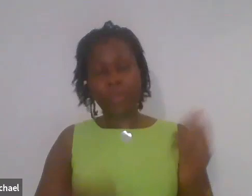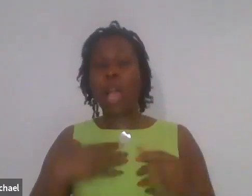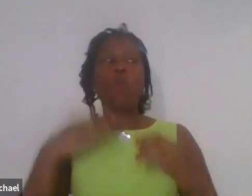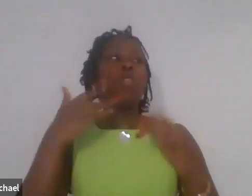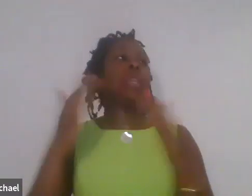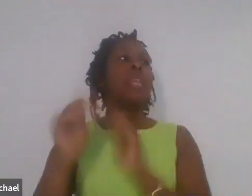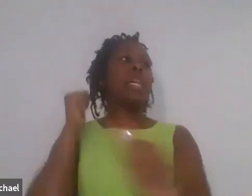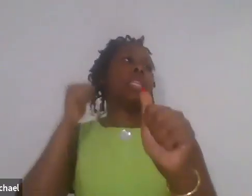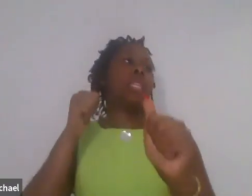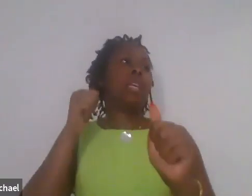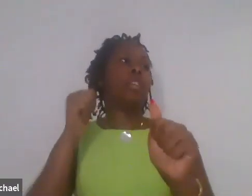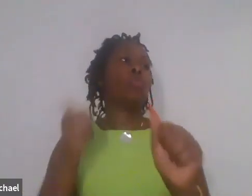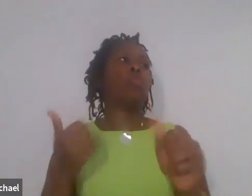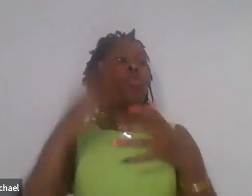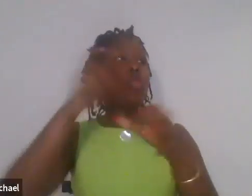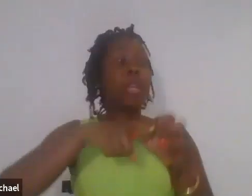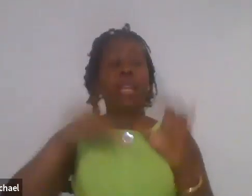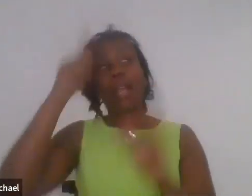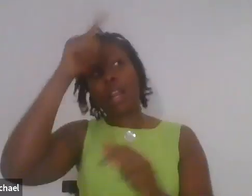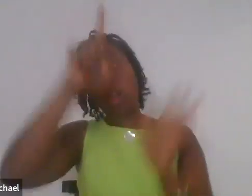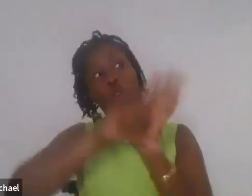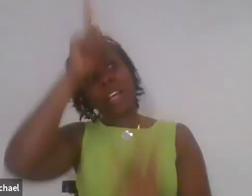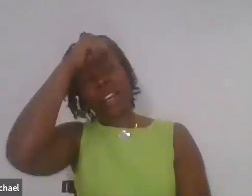I was denied the opportunity.